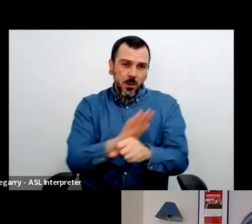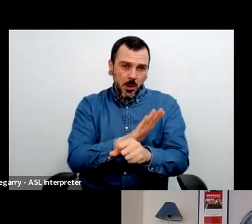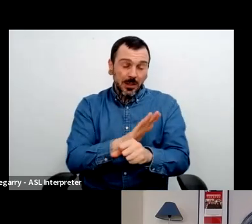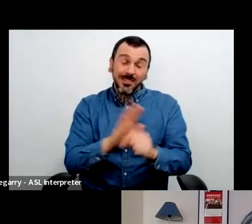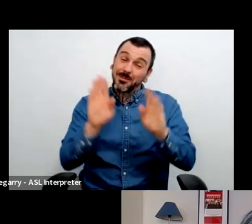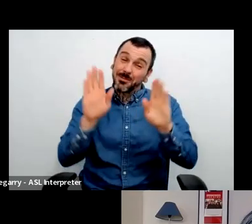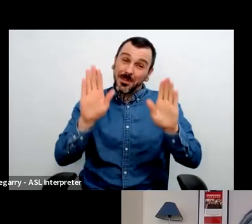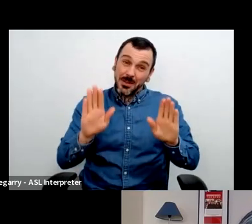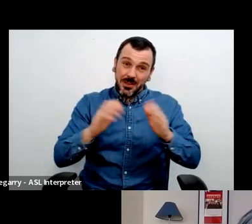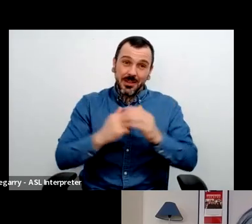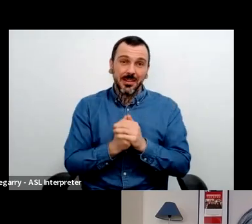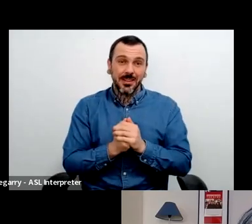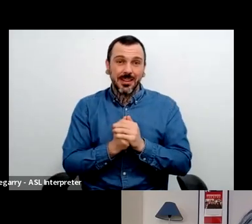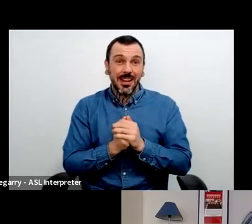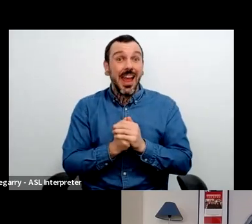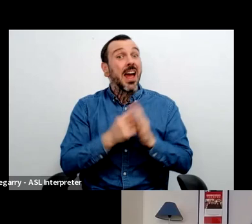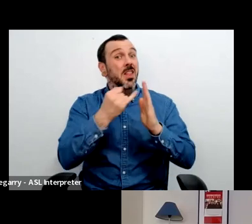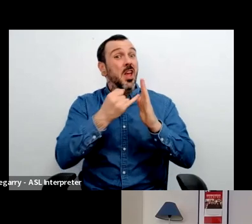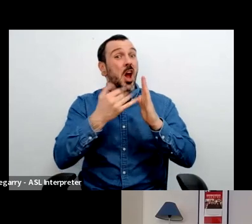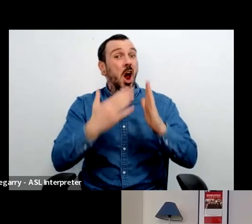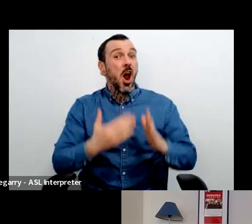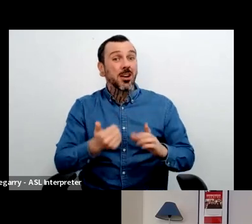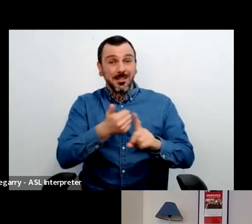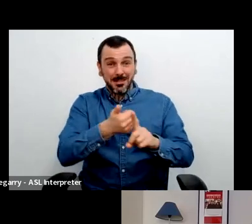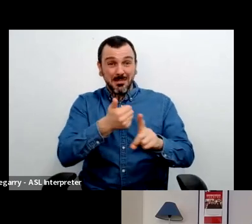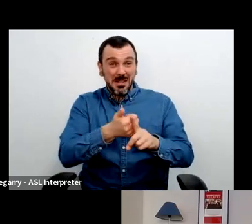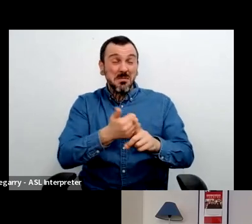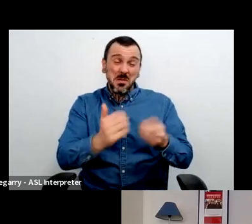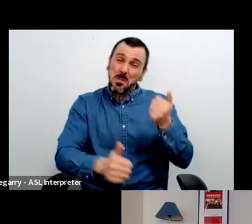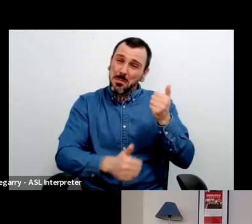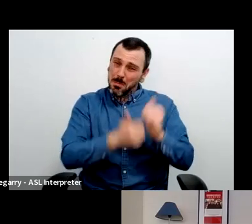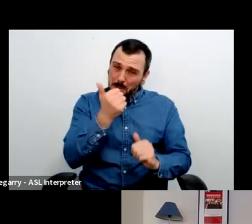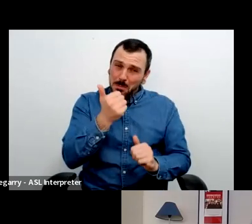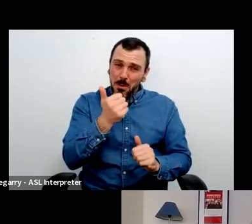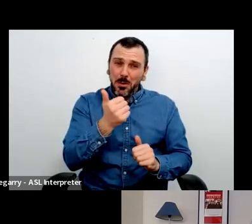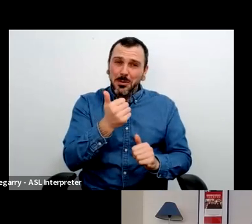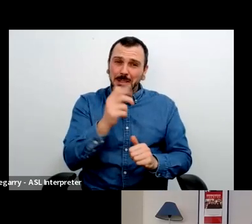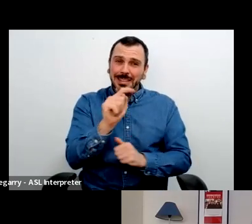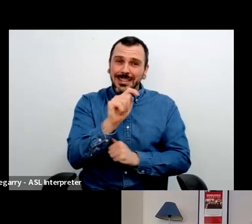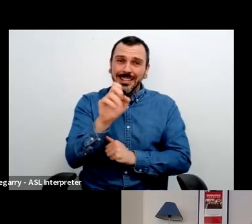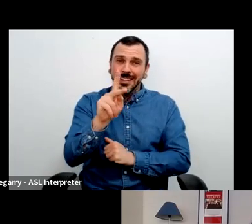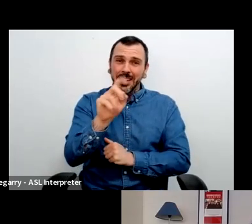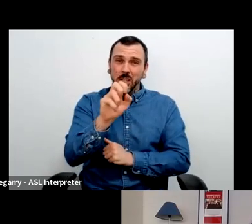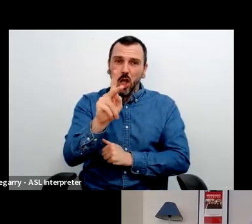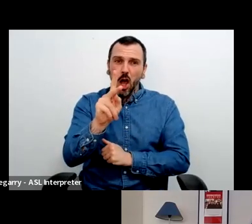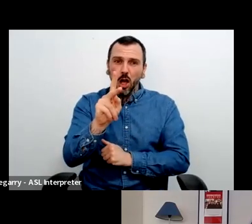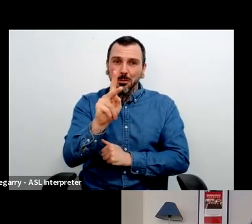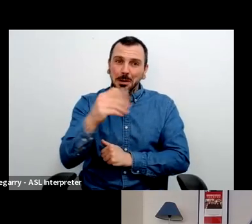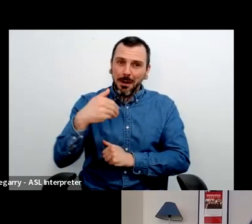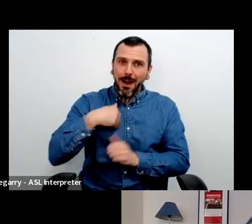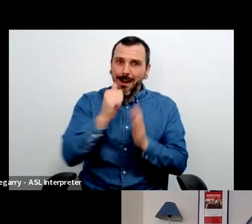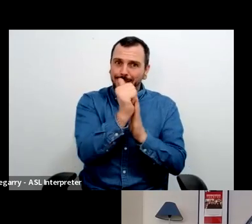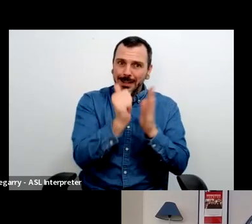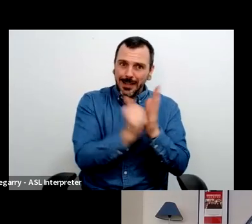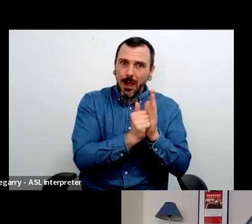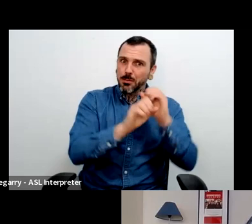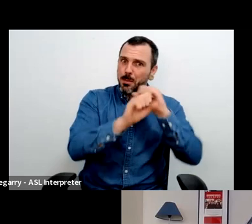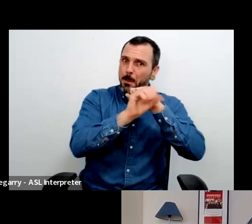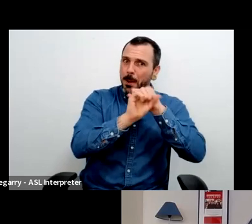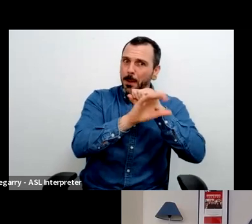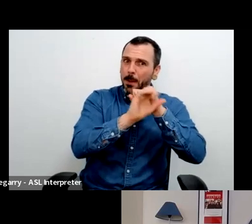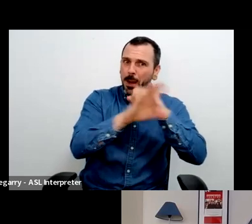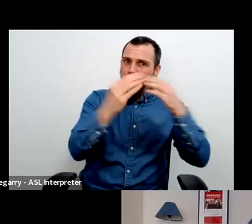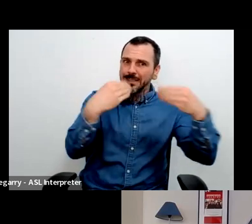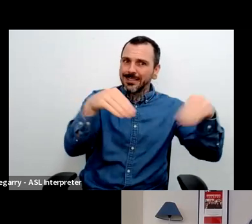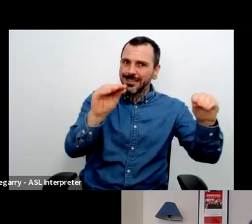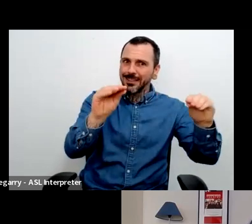artists are also on TikTok selling their wares. So that's great. I don't know. Are there any